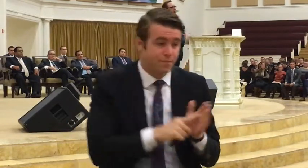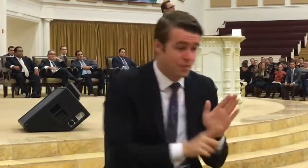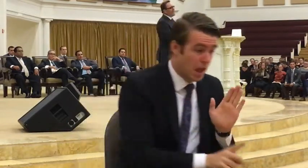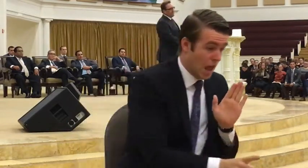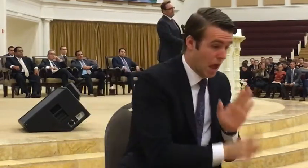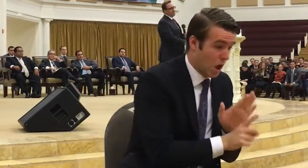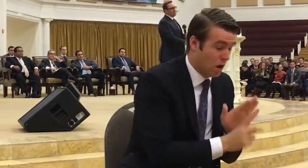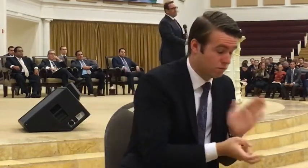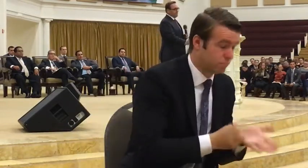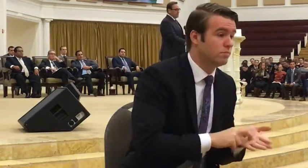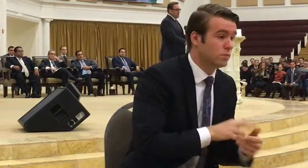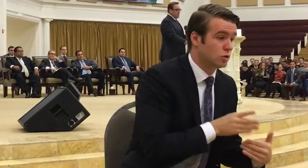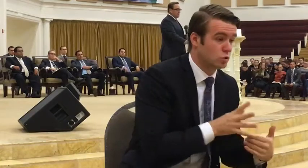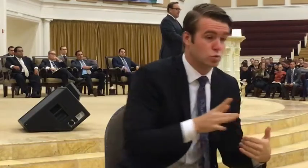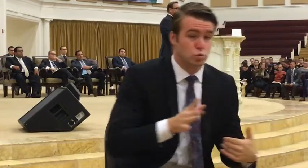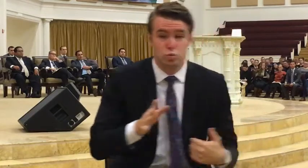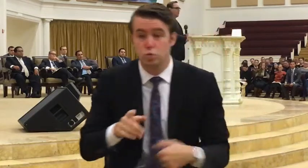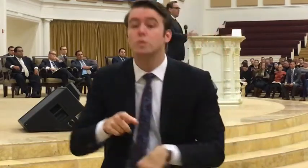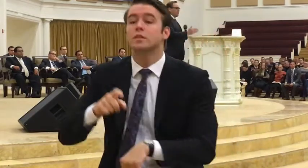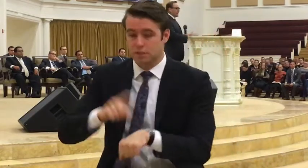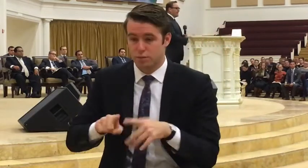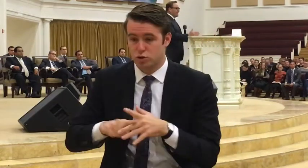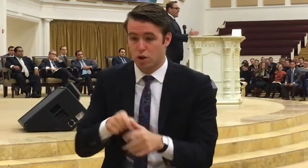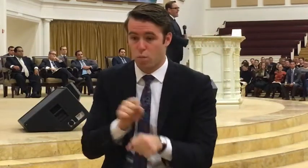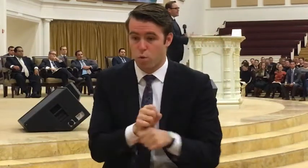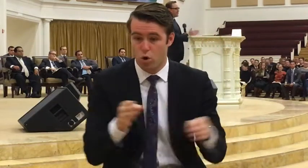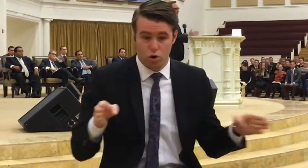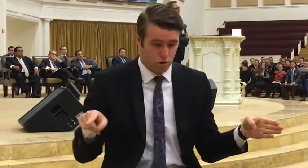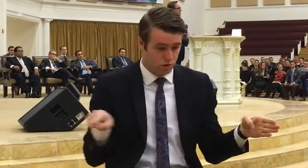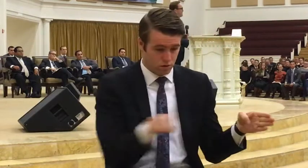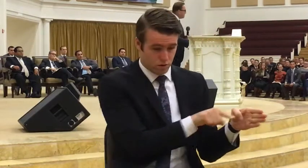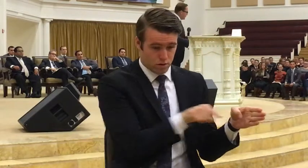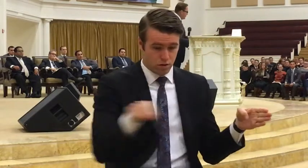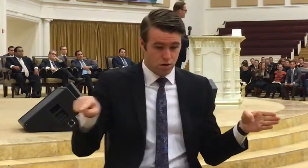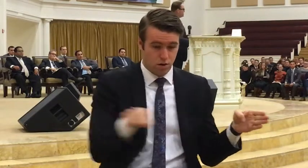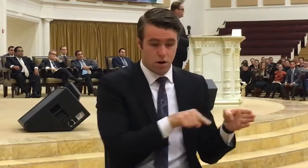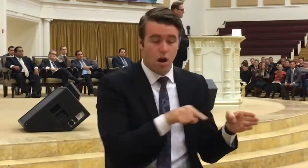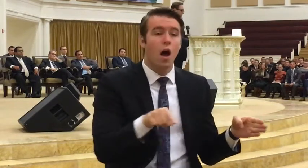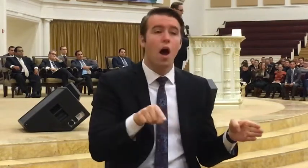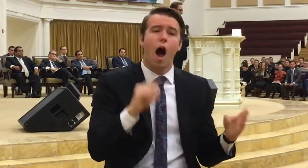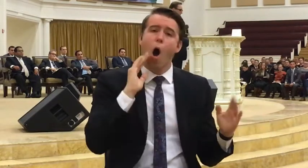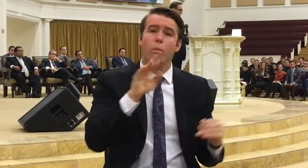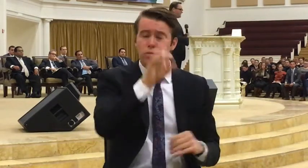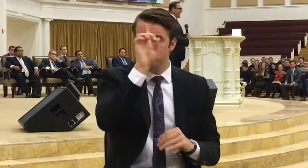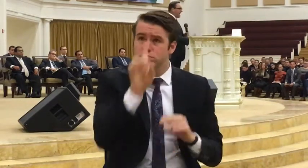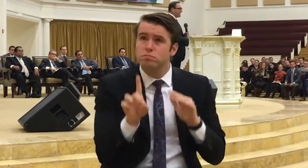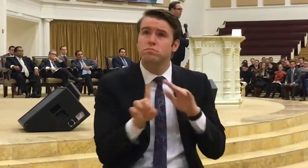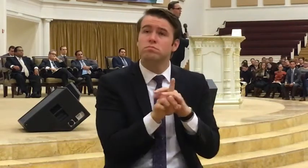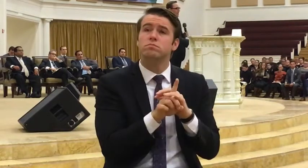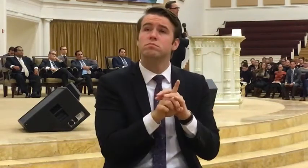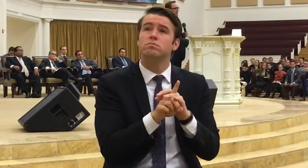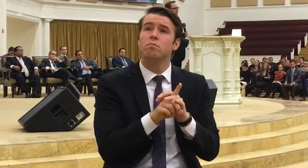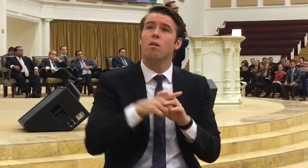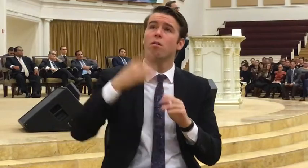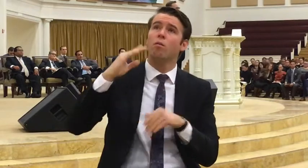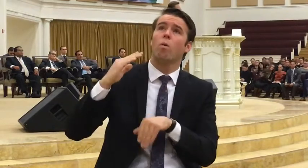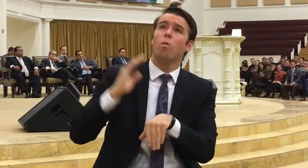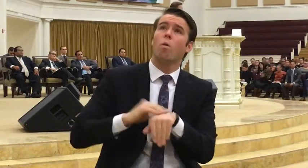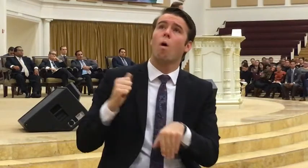to clock in, that there would come again to your remembrance a divine